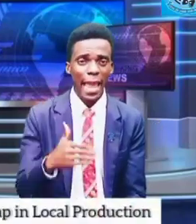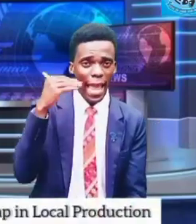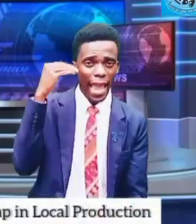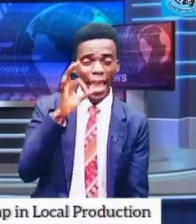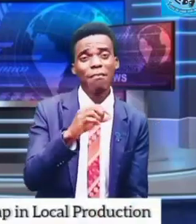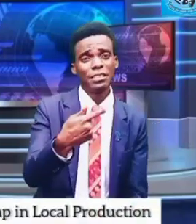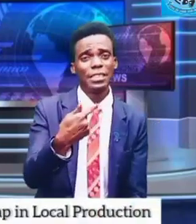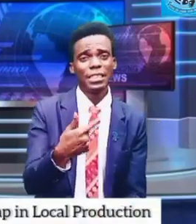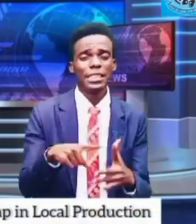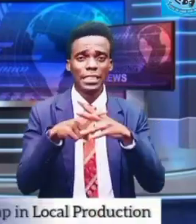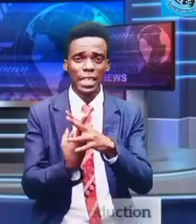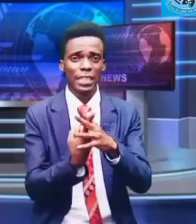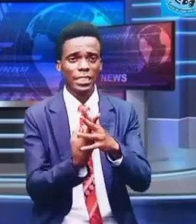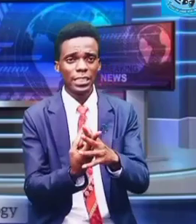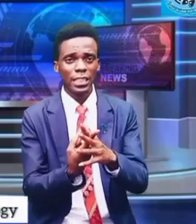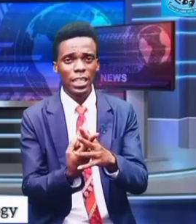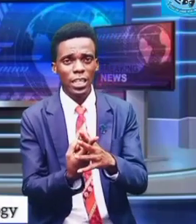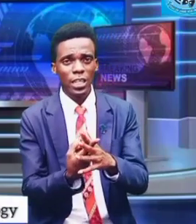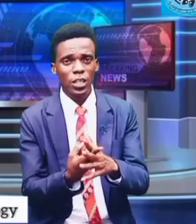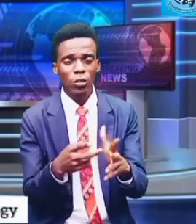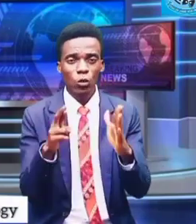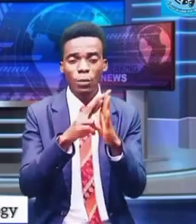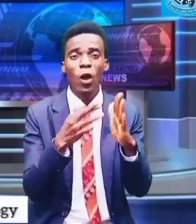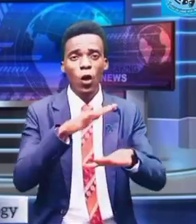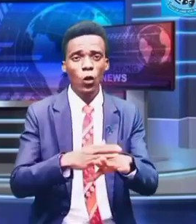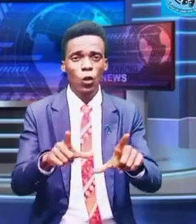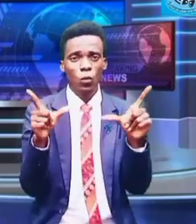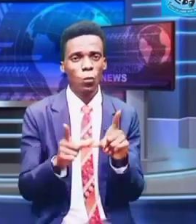FG launches national roadmap on local production.